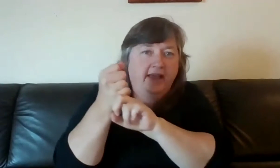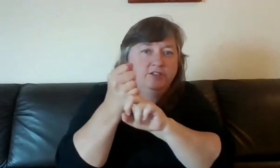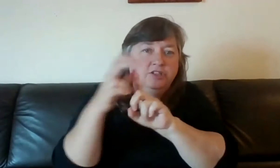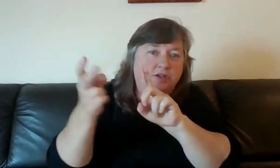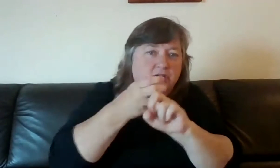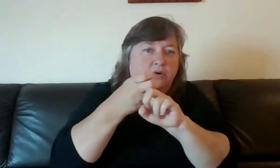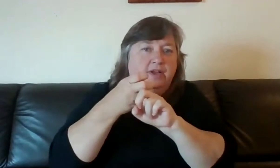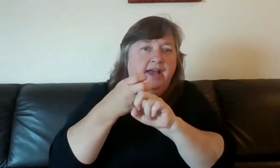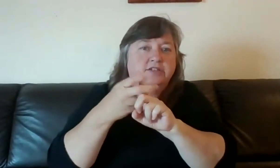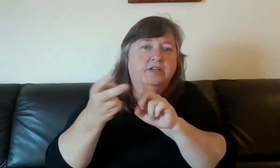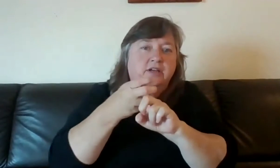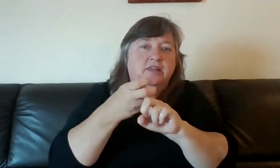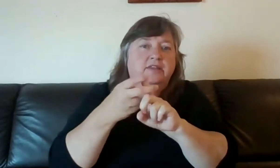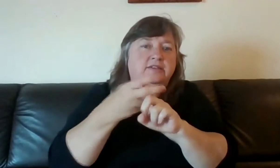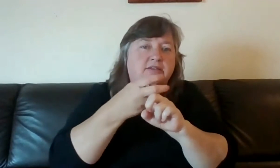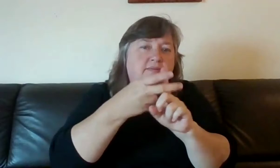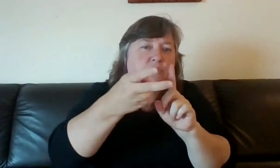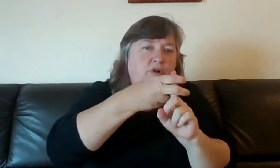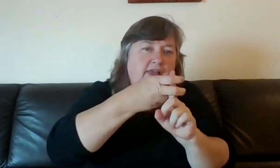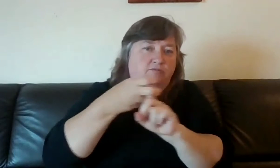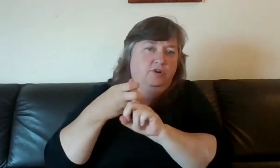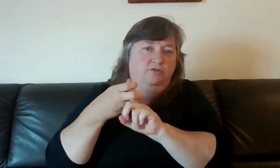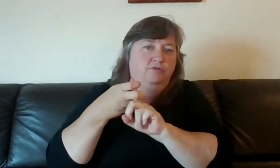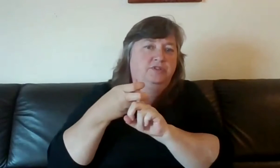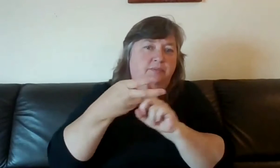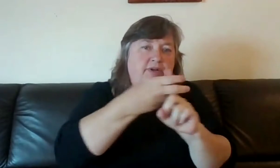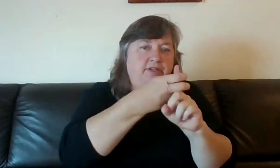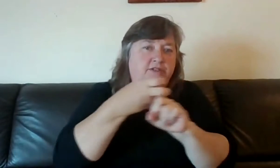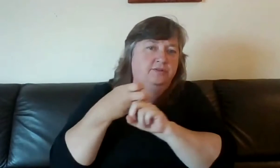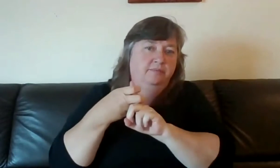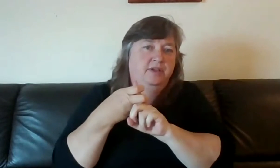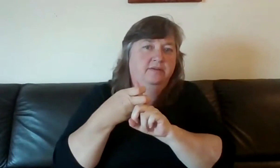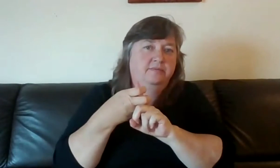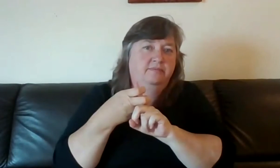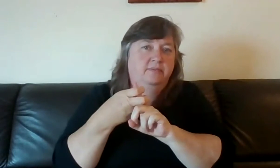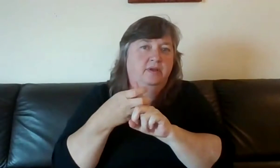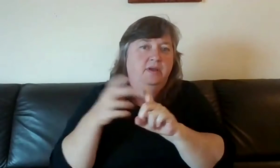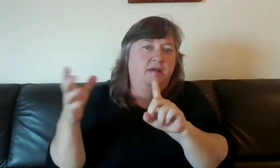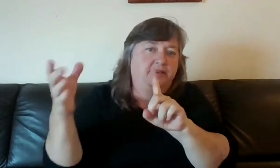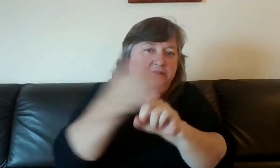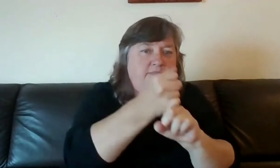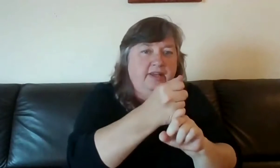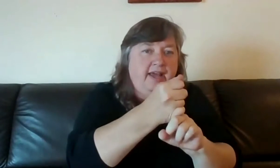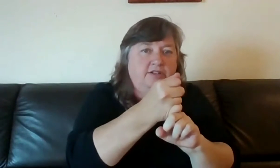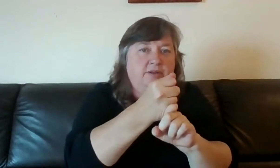Catch or catch. This is more like recruit somebody to do something. And this would be to catch